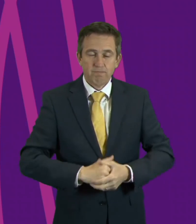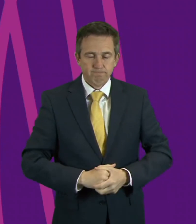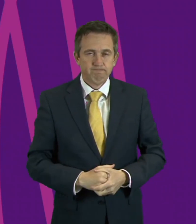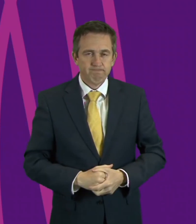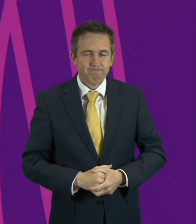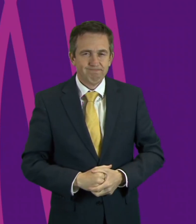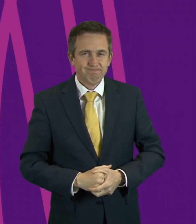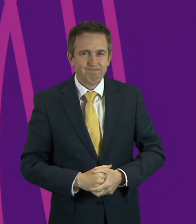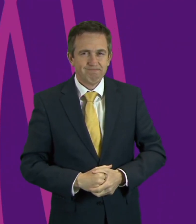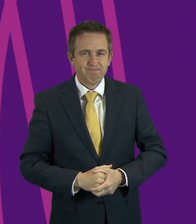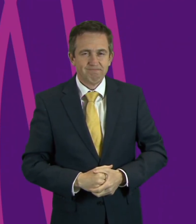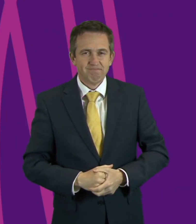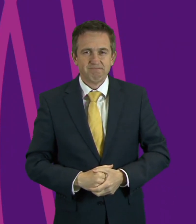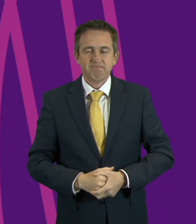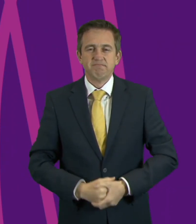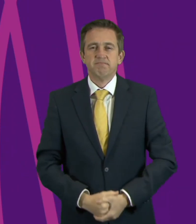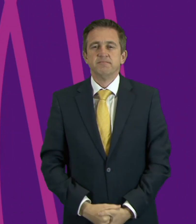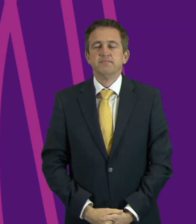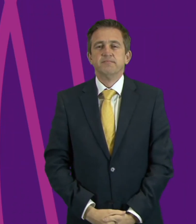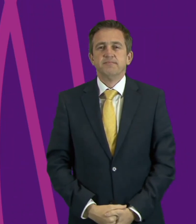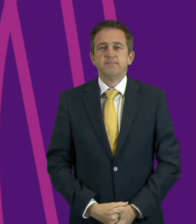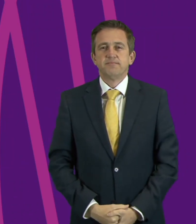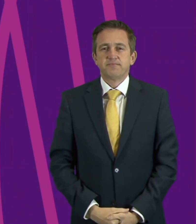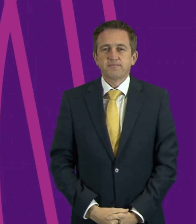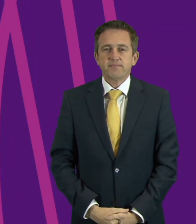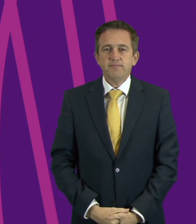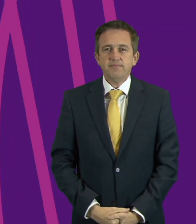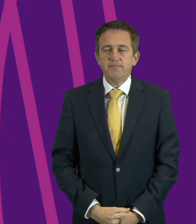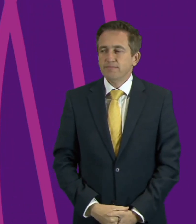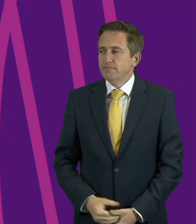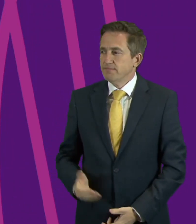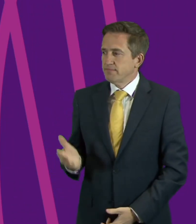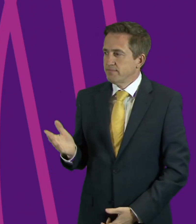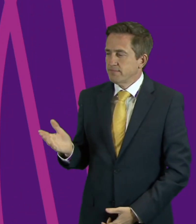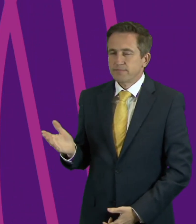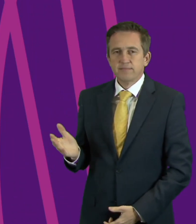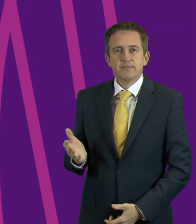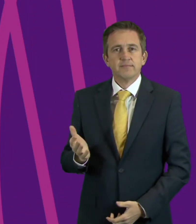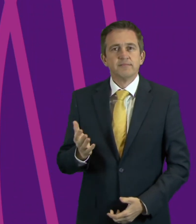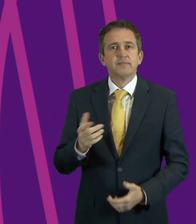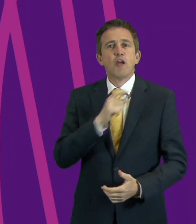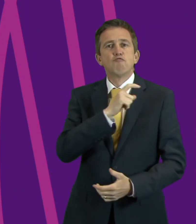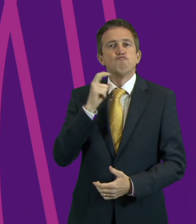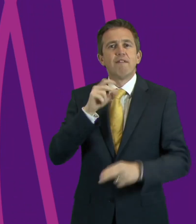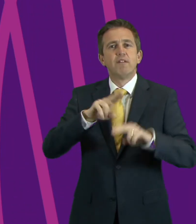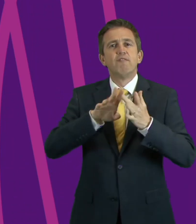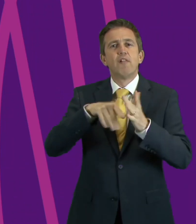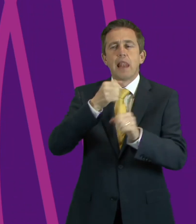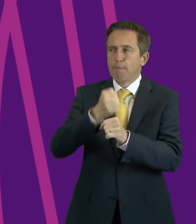Thank you. Thank you, Reverend Fleming, for that contribution.